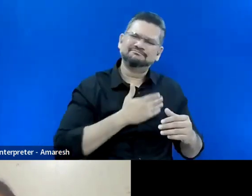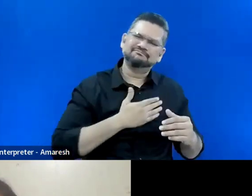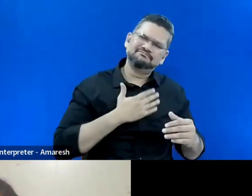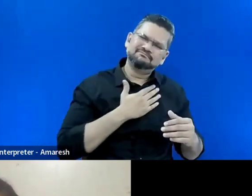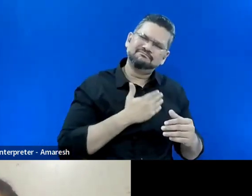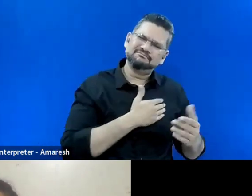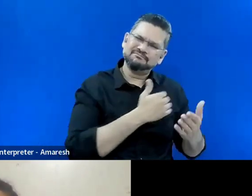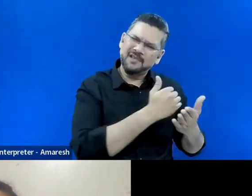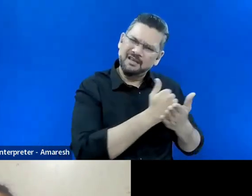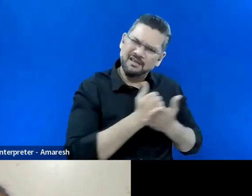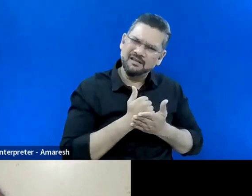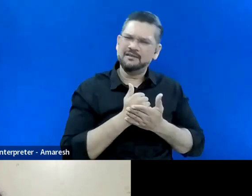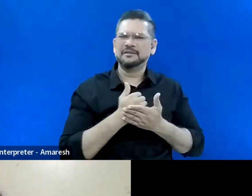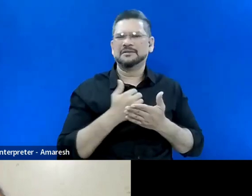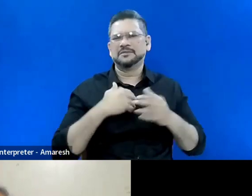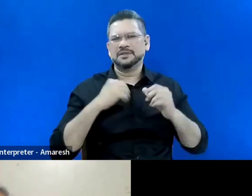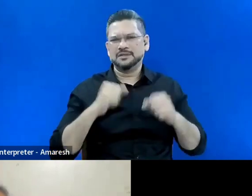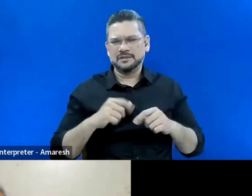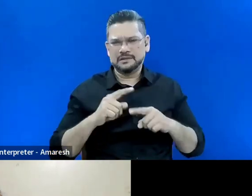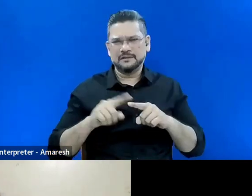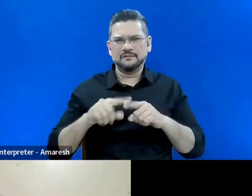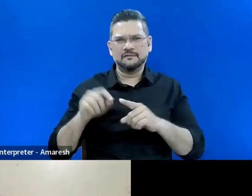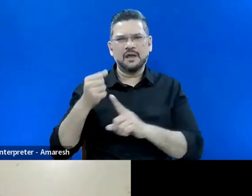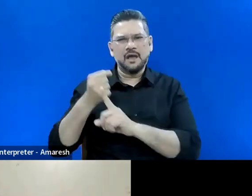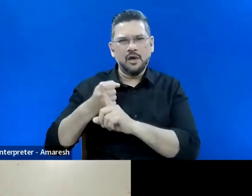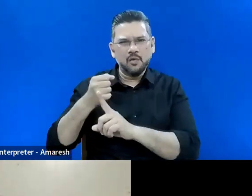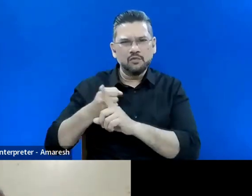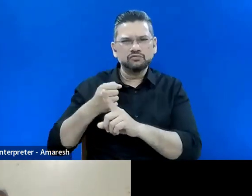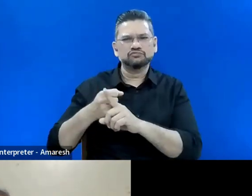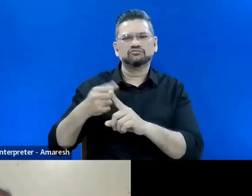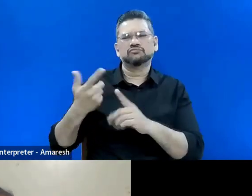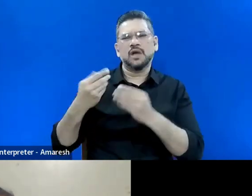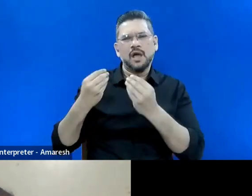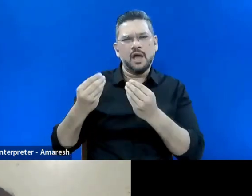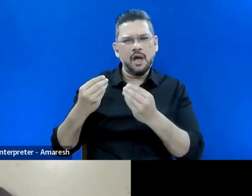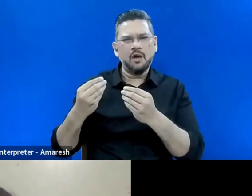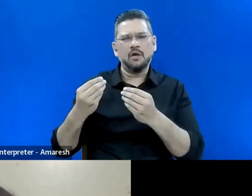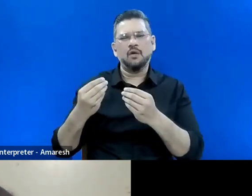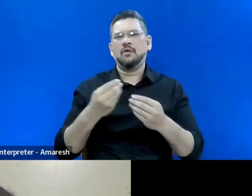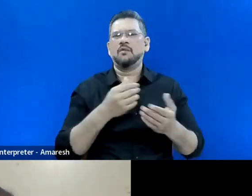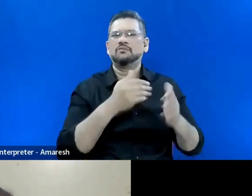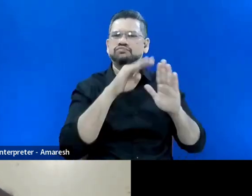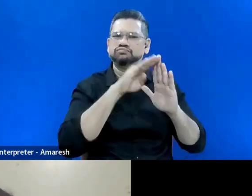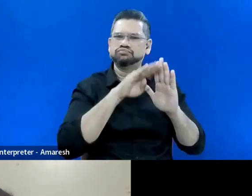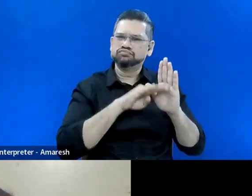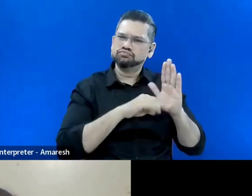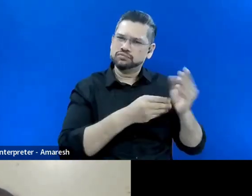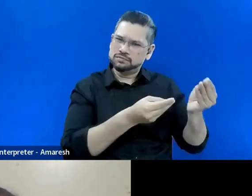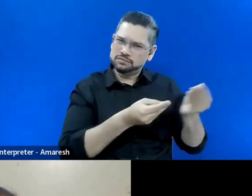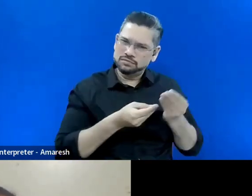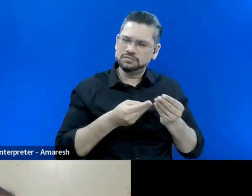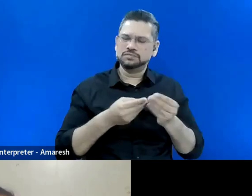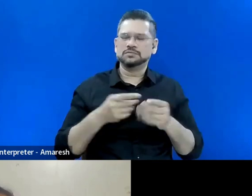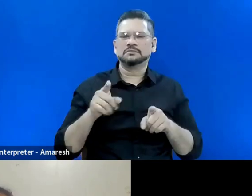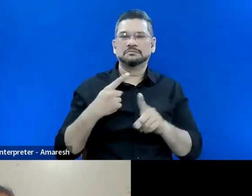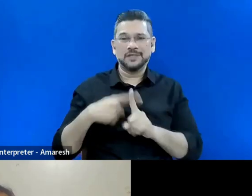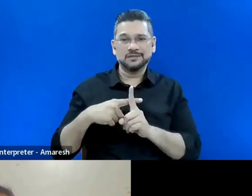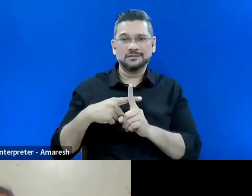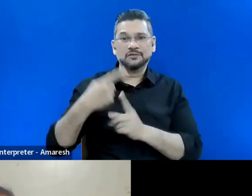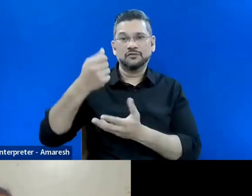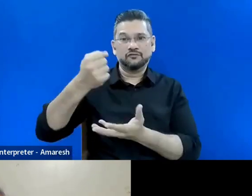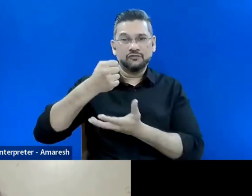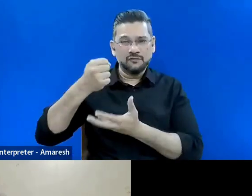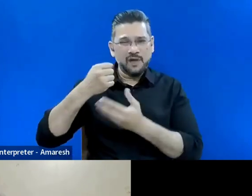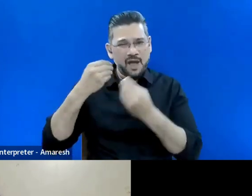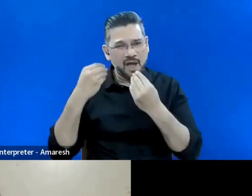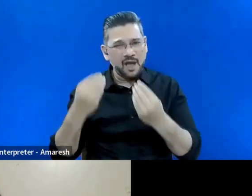develop advocacy toolkits, to secure funding. And also, like I mentioned, my main message today is like,